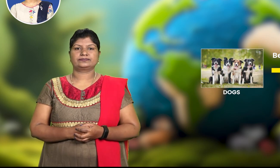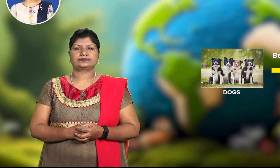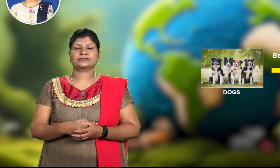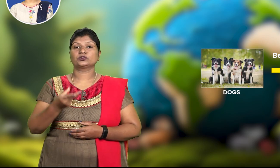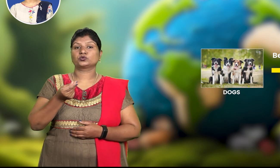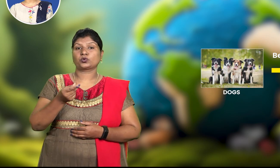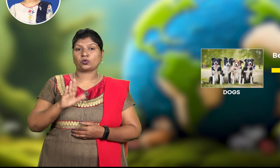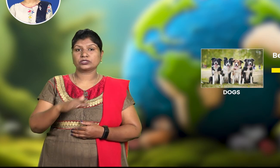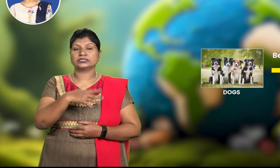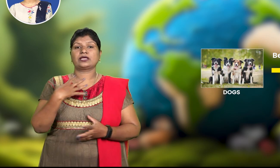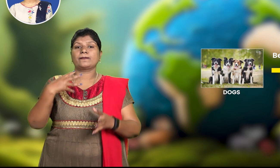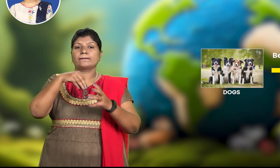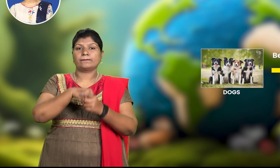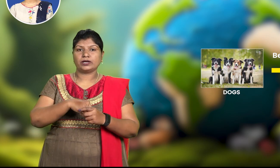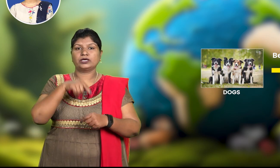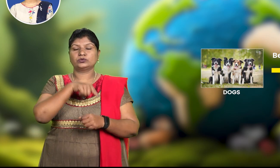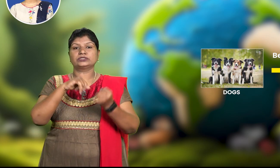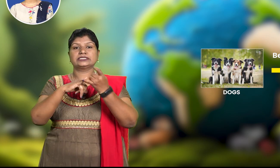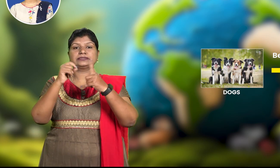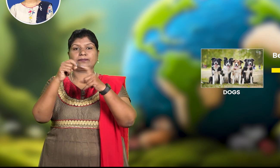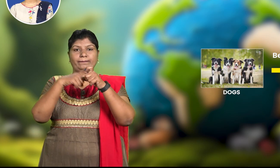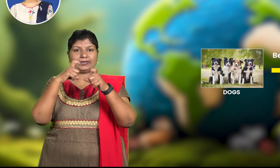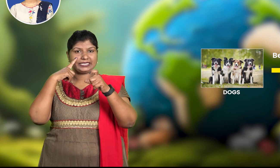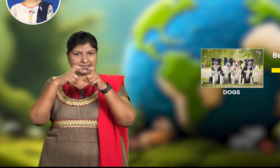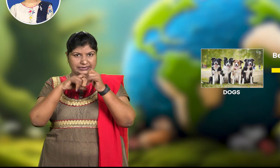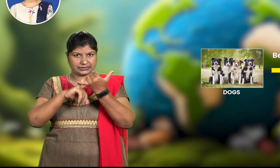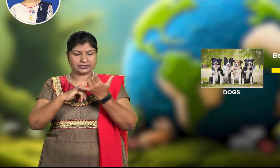Dogs belong to the species